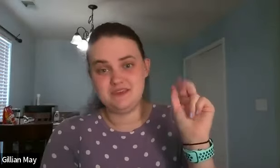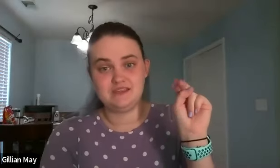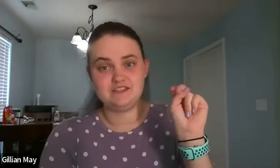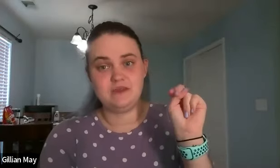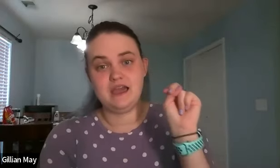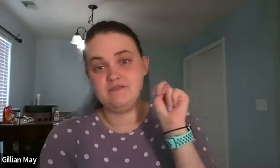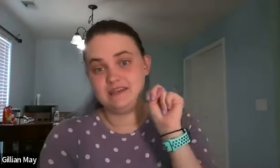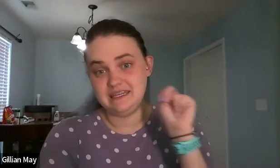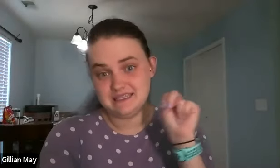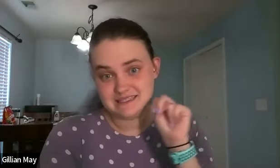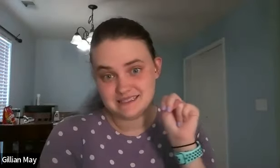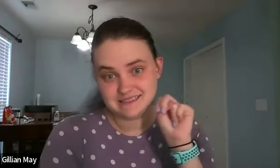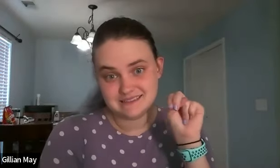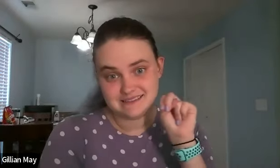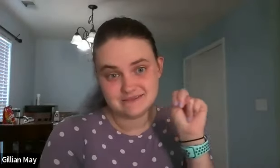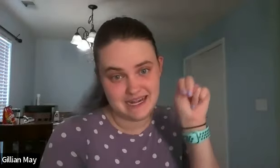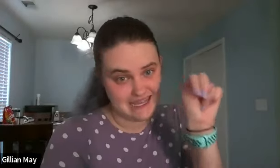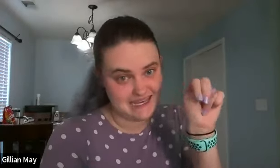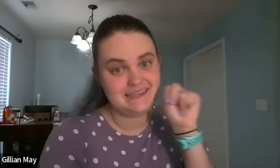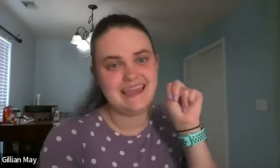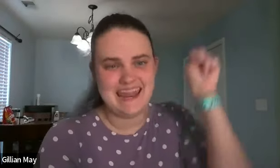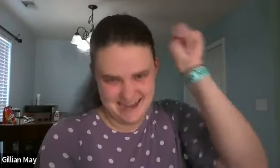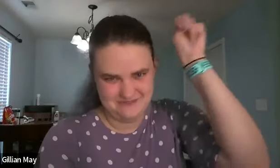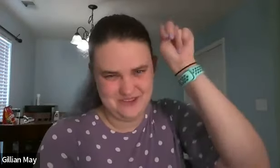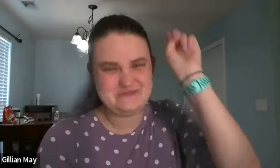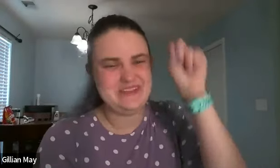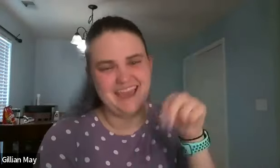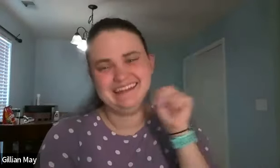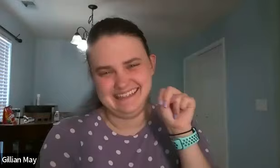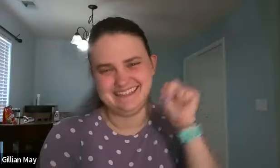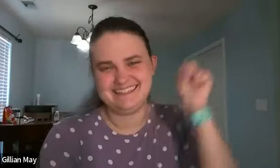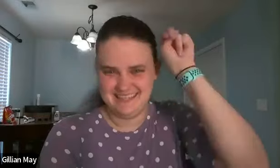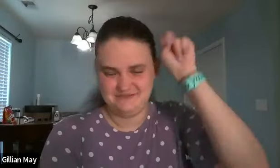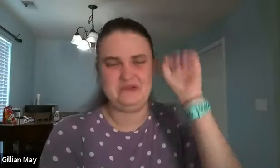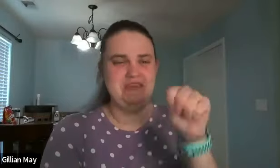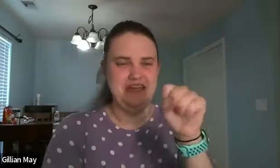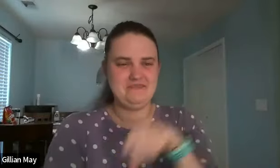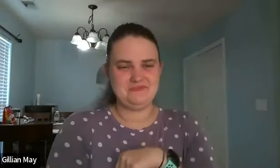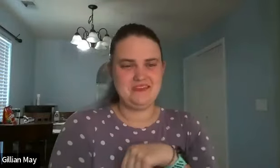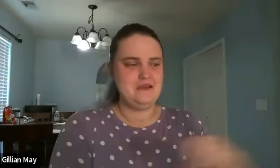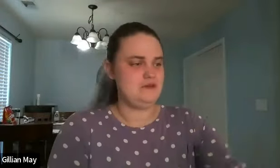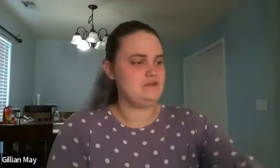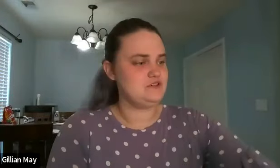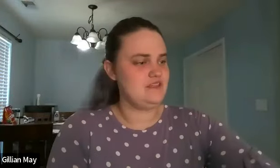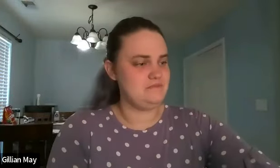thing. So we have niece, that N, and nephew. Yeah. Niece, nephew. Yeah. But it was good.